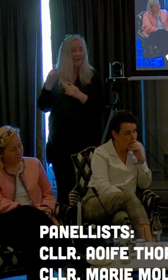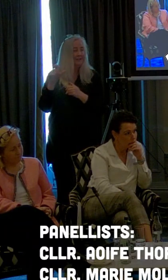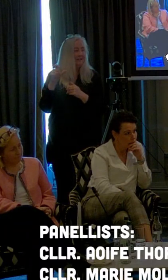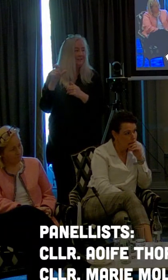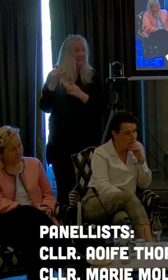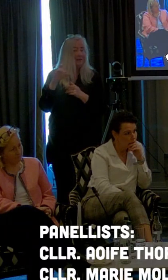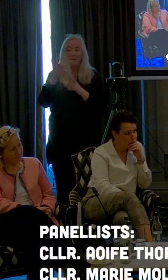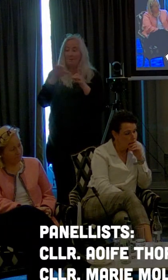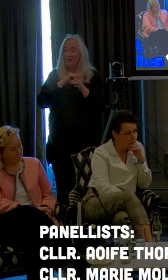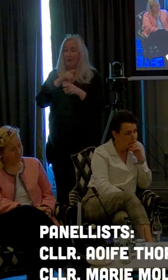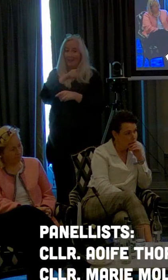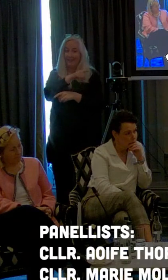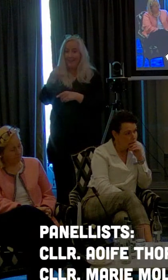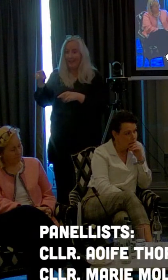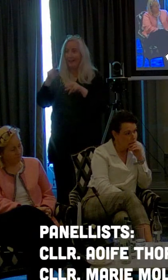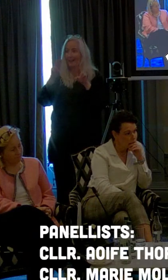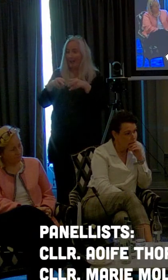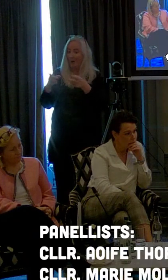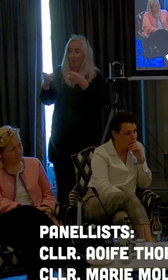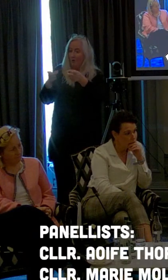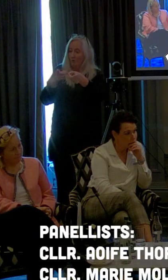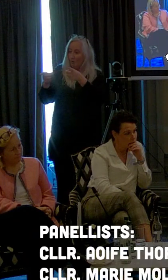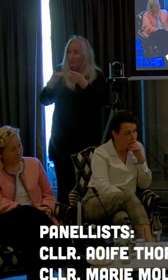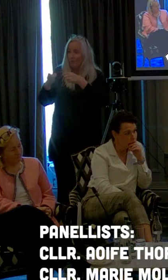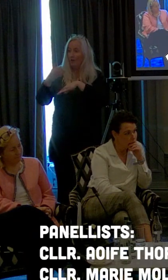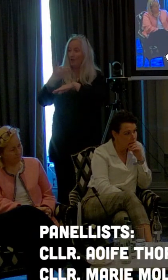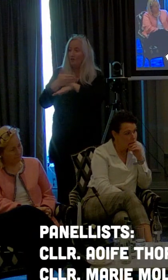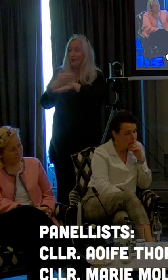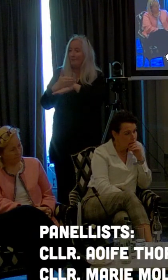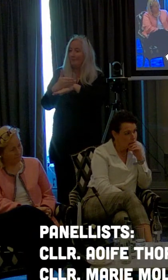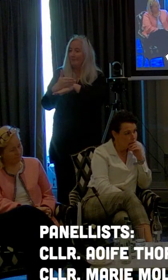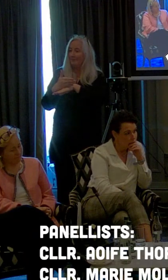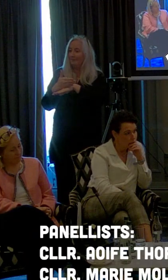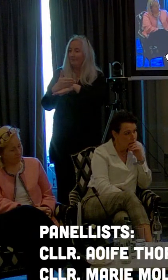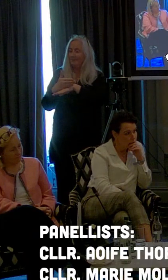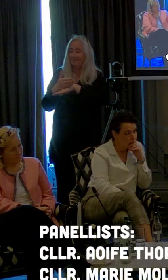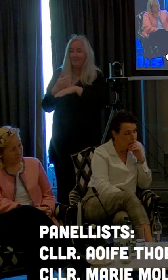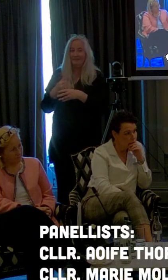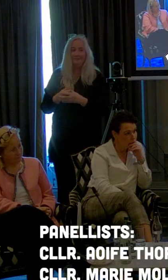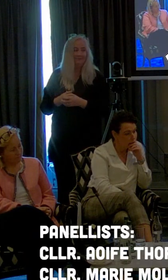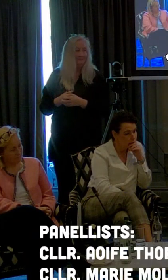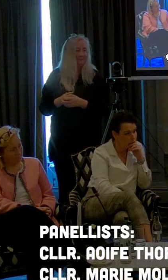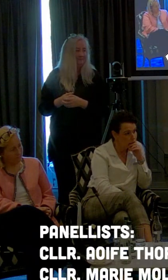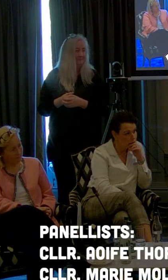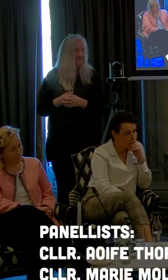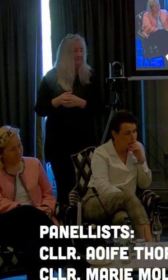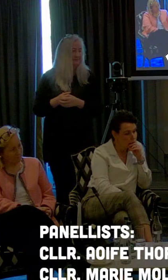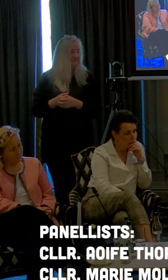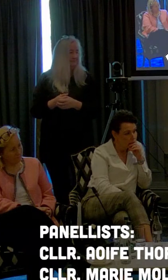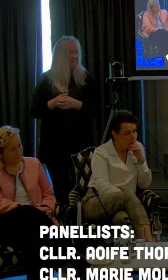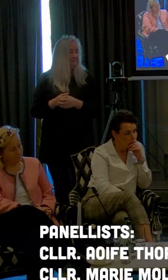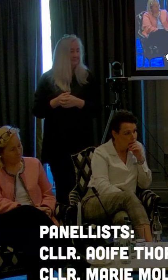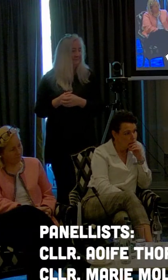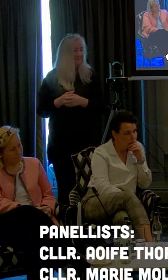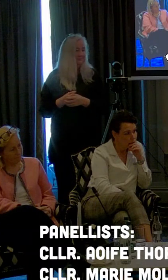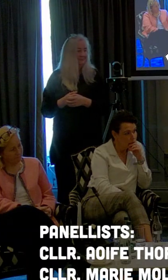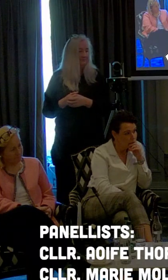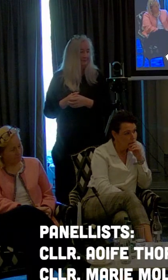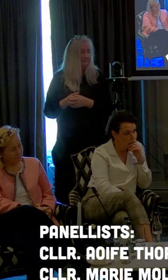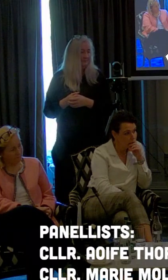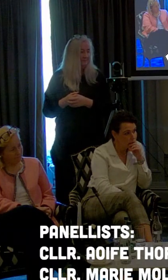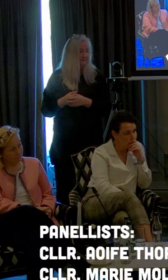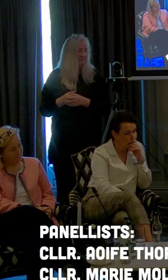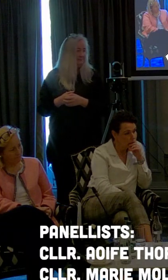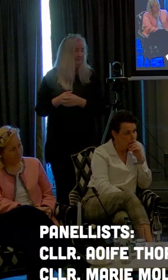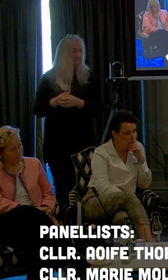to do the job, you know. So I think that's probably one of the other initiatives that's probably going to be quite important. And I definitely think